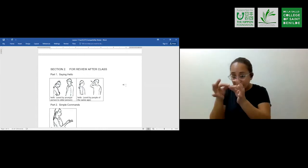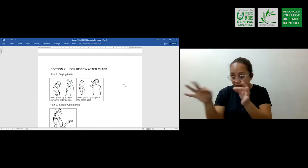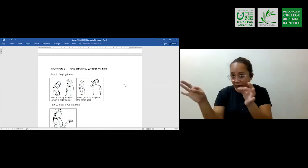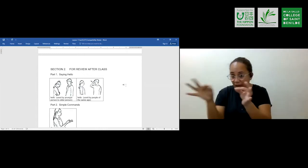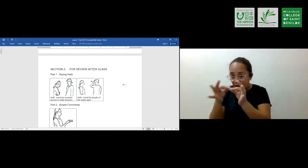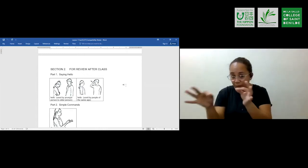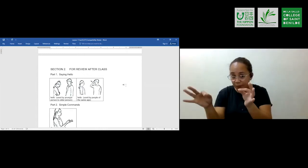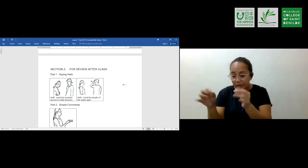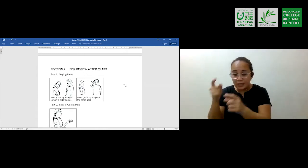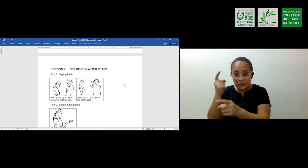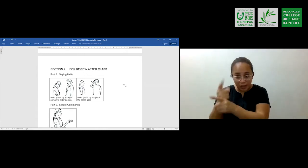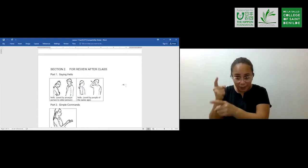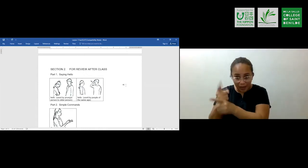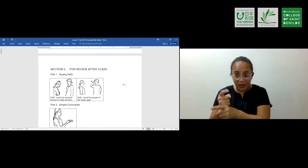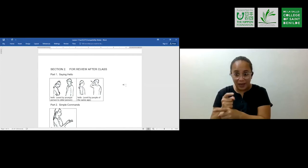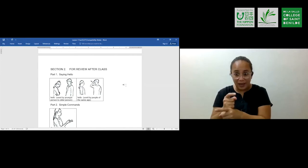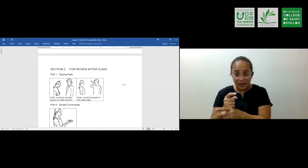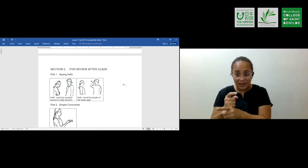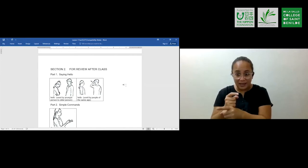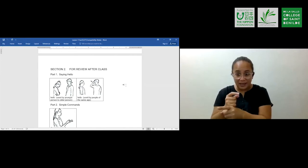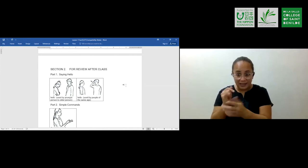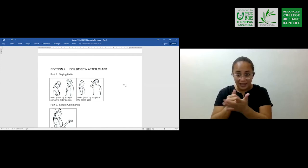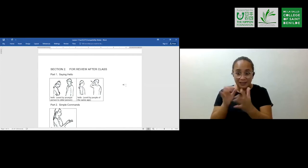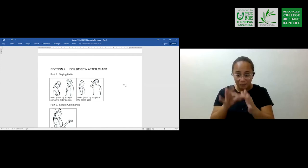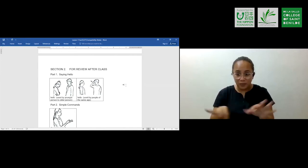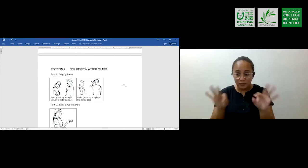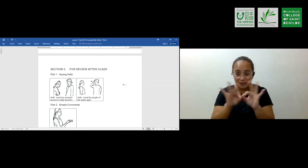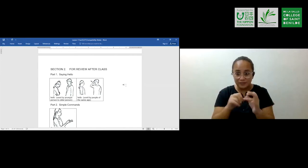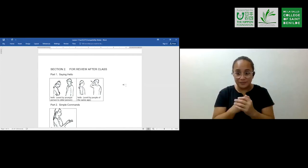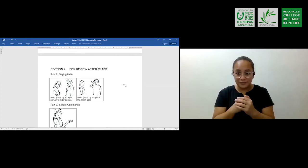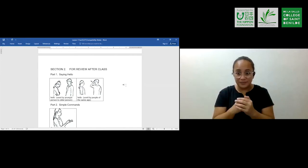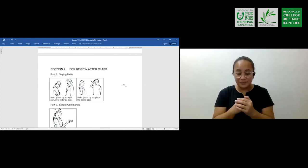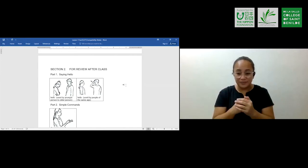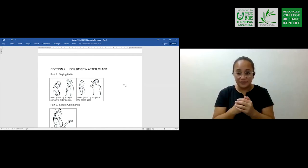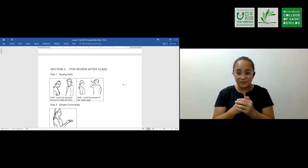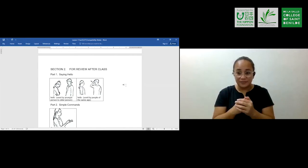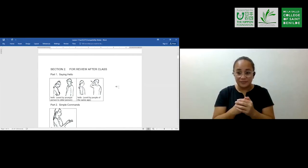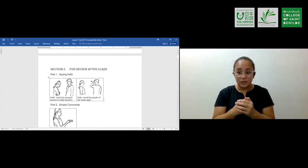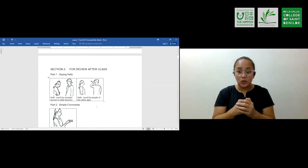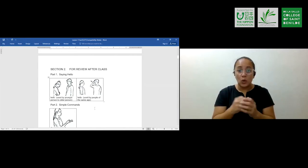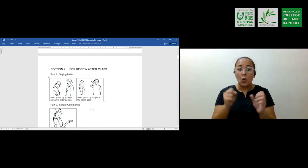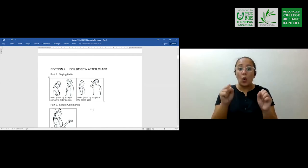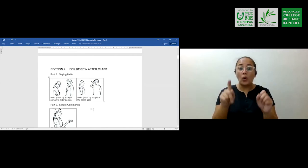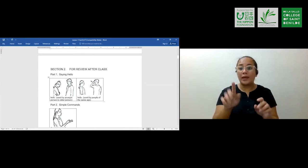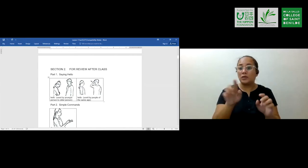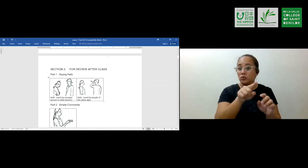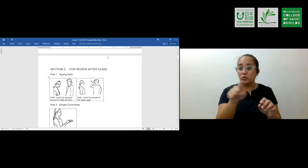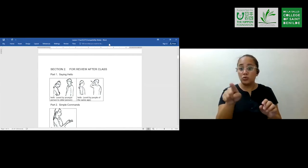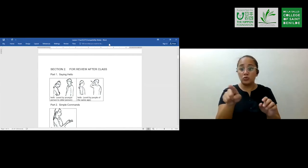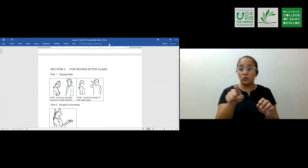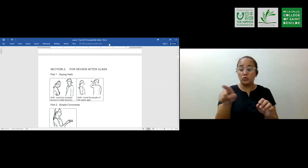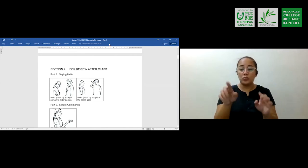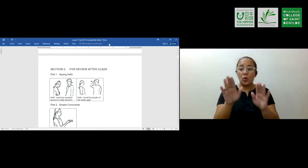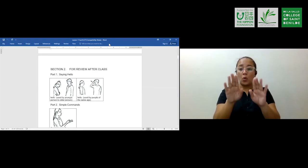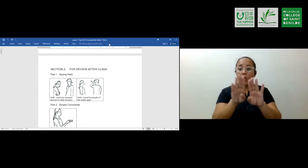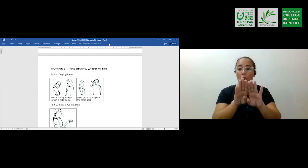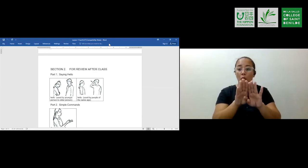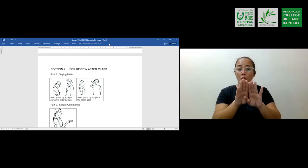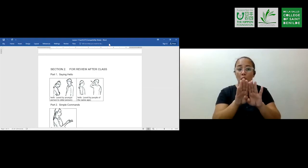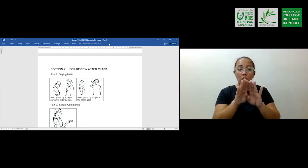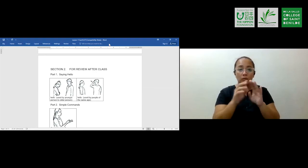correct. So open up the, hold on a second, let